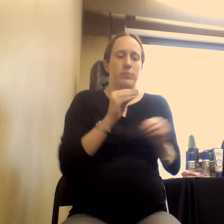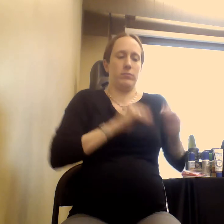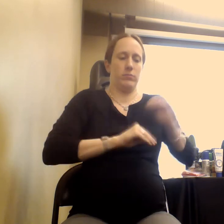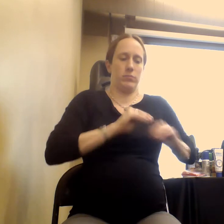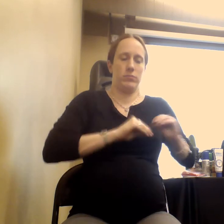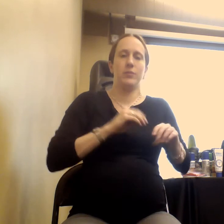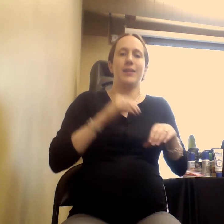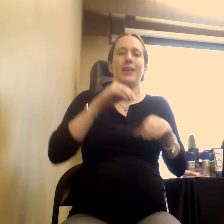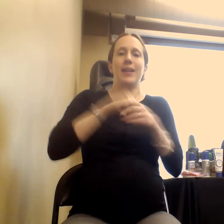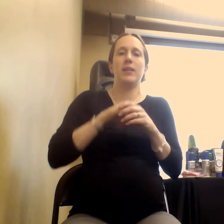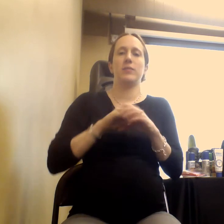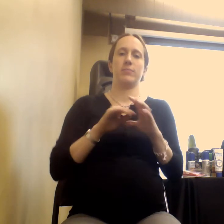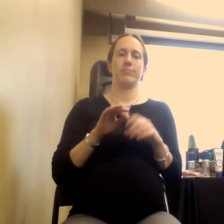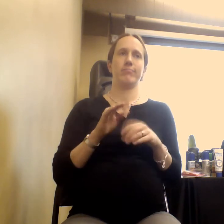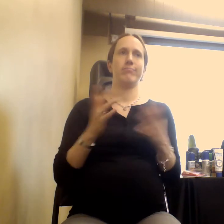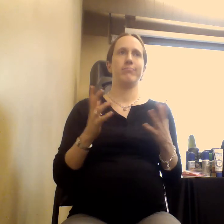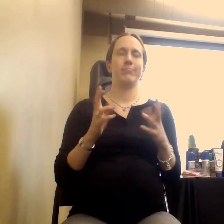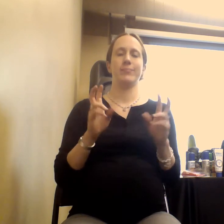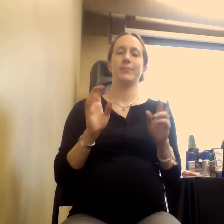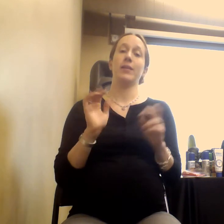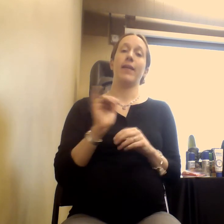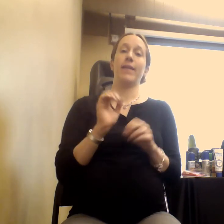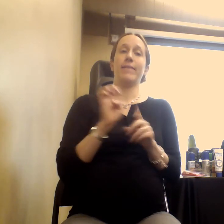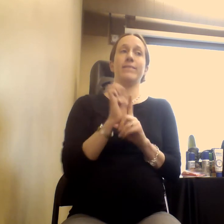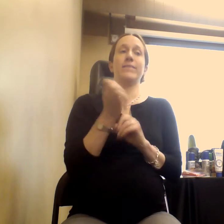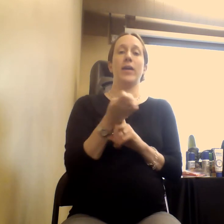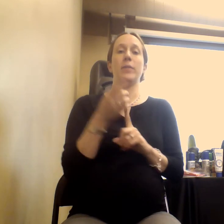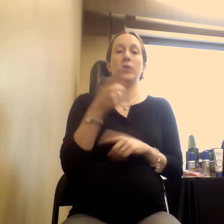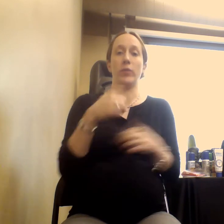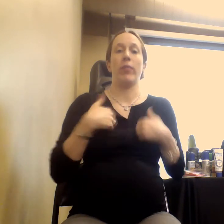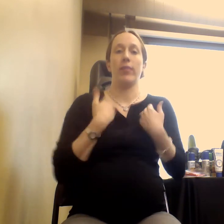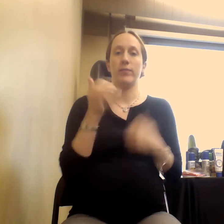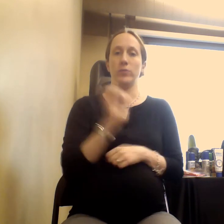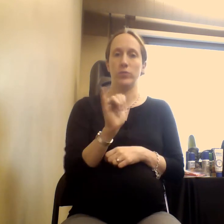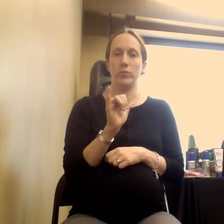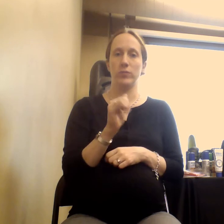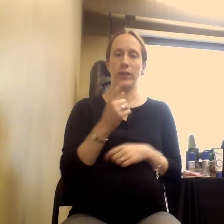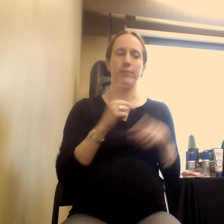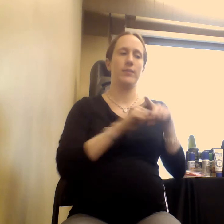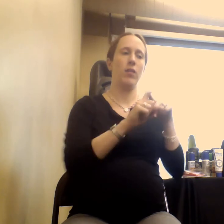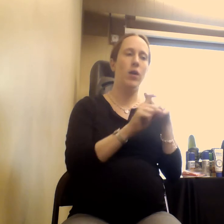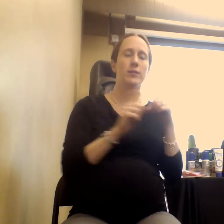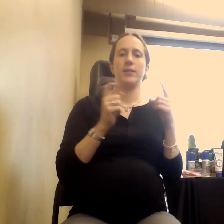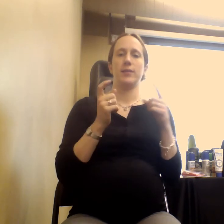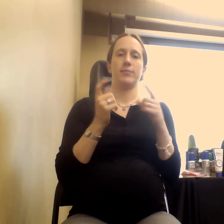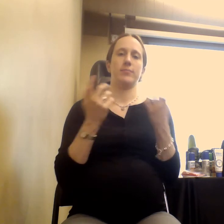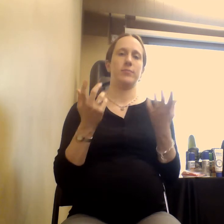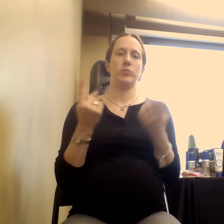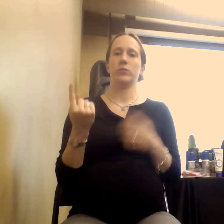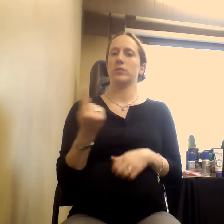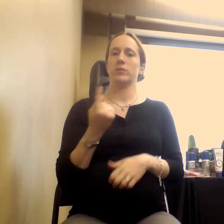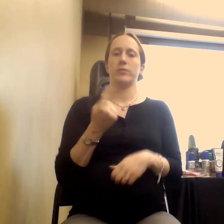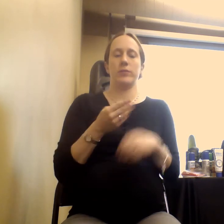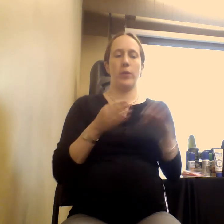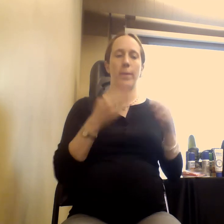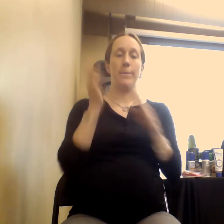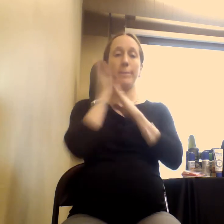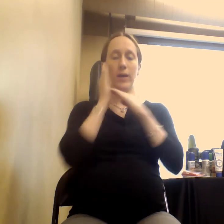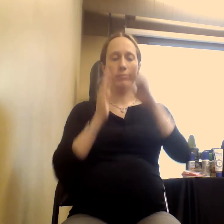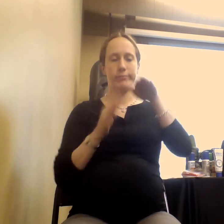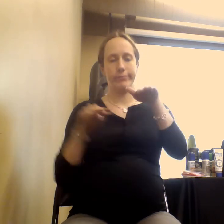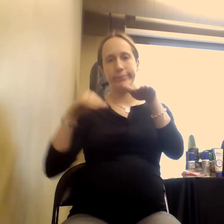that you live in. Don't keep it in an environment that it doesn't want to live in. Now, obviously, if you're out on the trail for 6